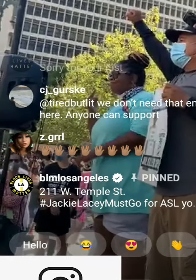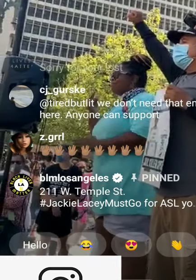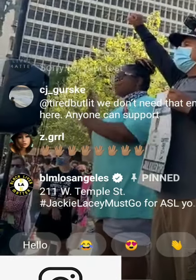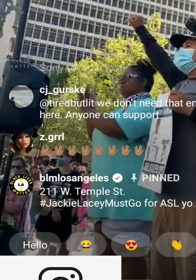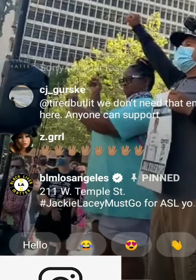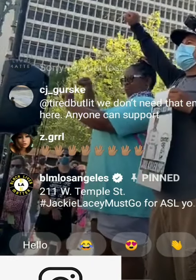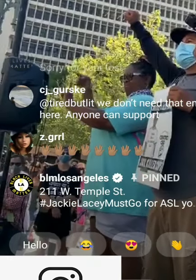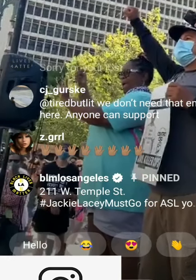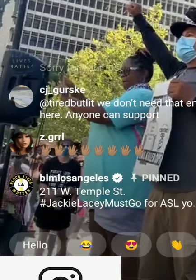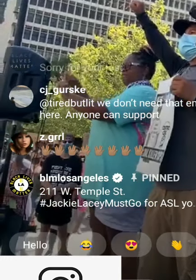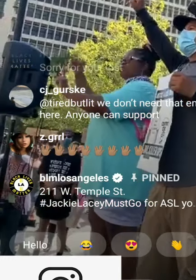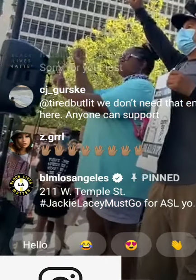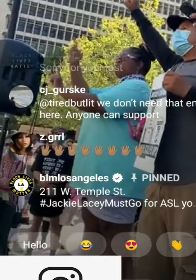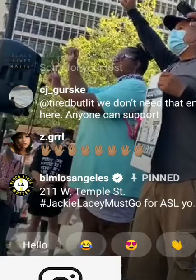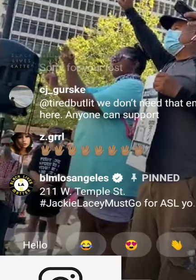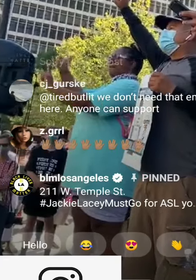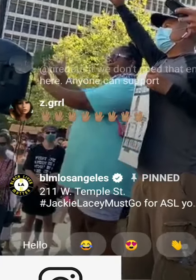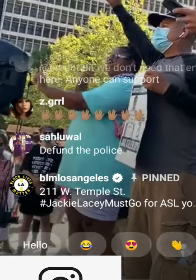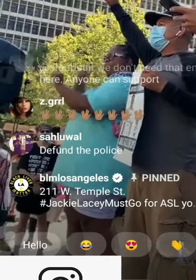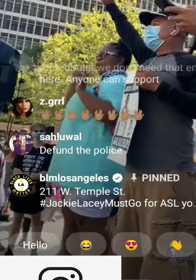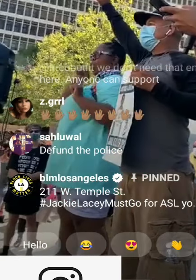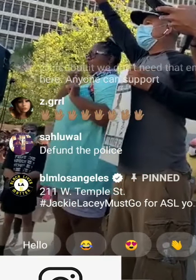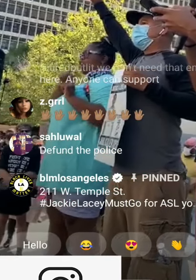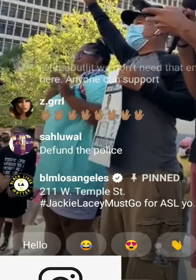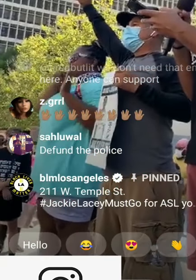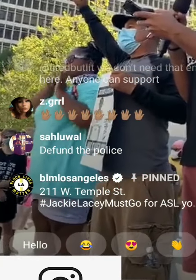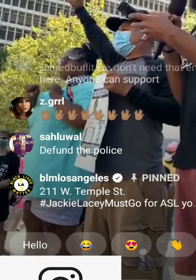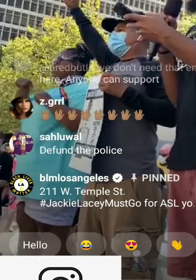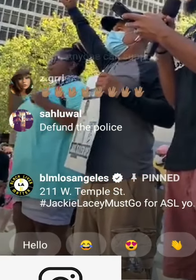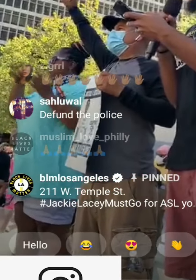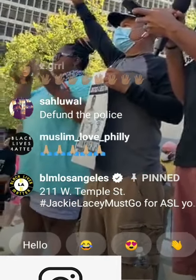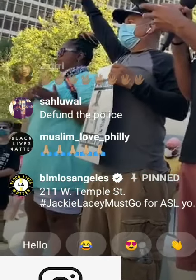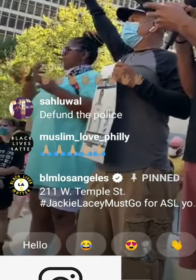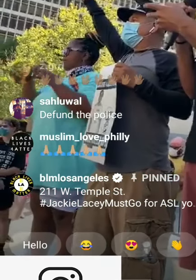Jesse, killer cop Medina had killed another person named Omar Gonzalez.